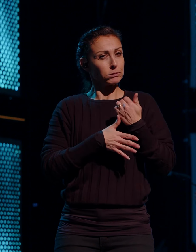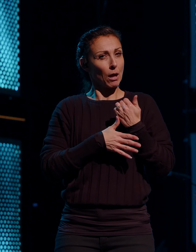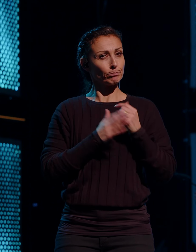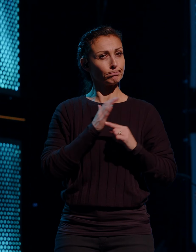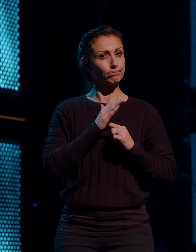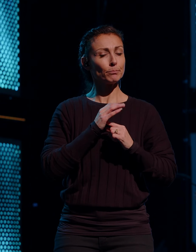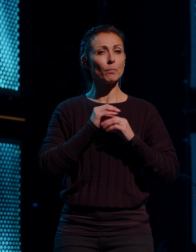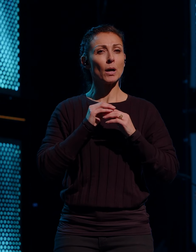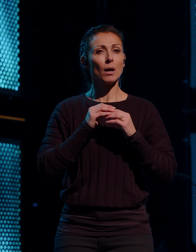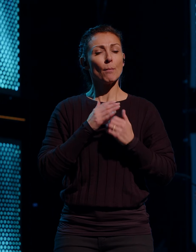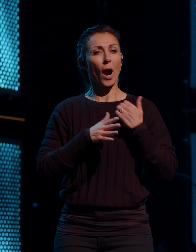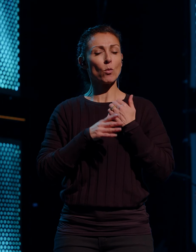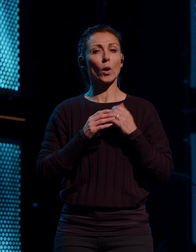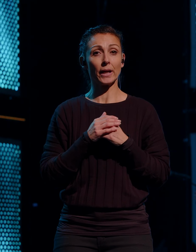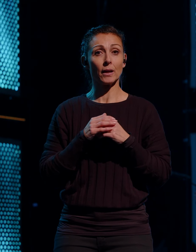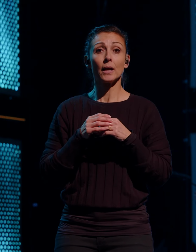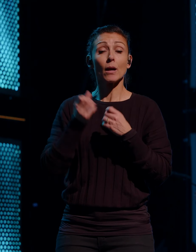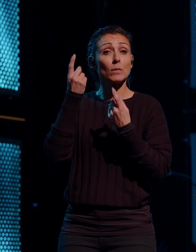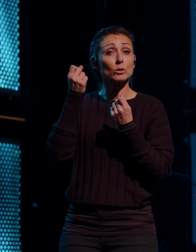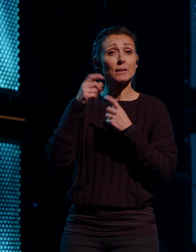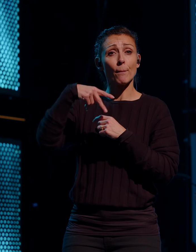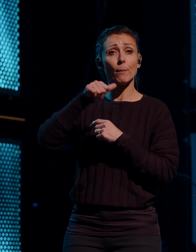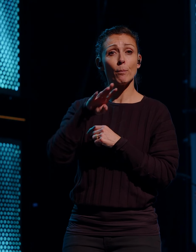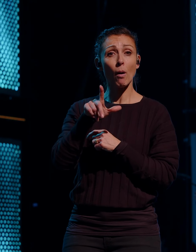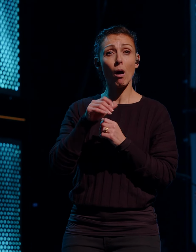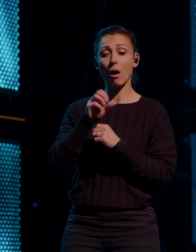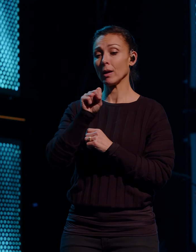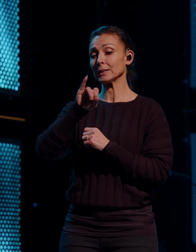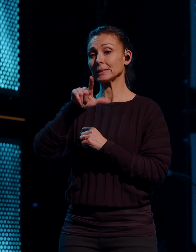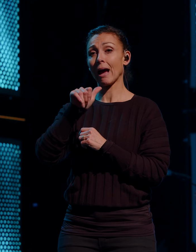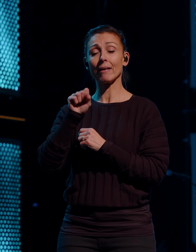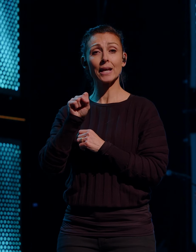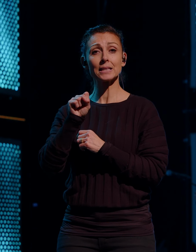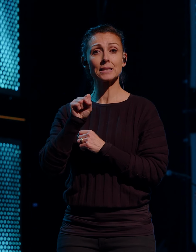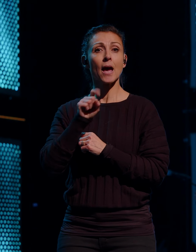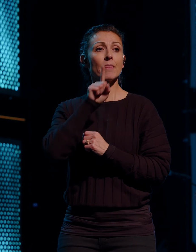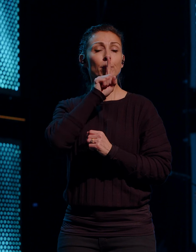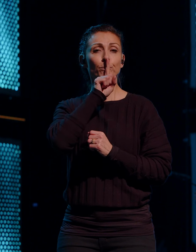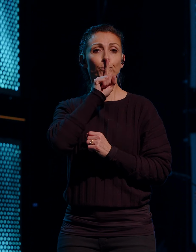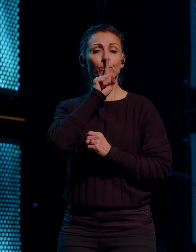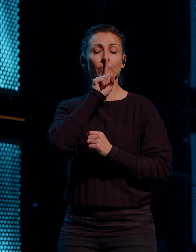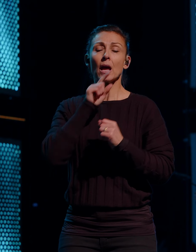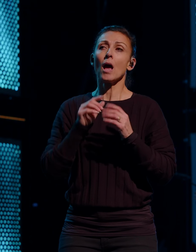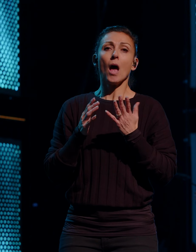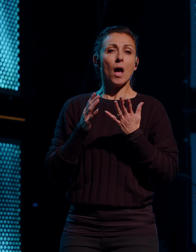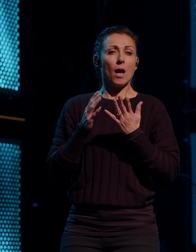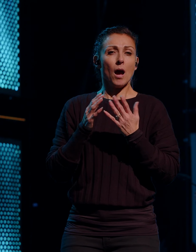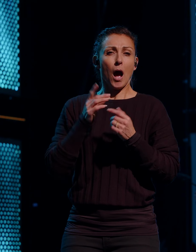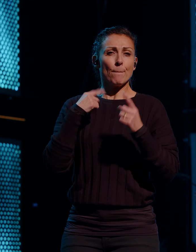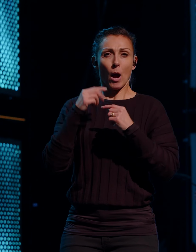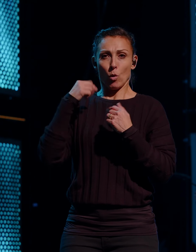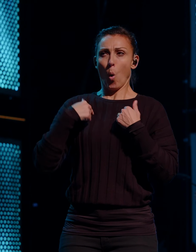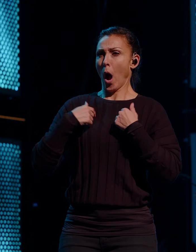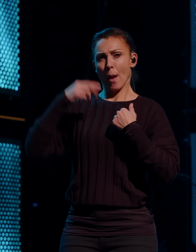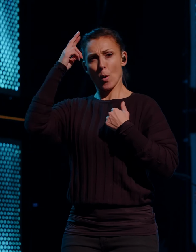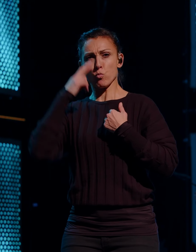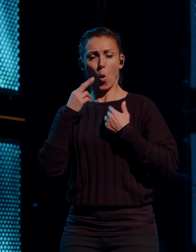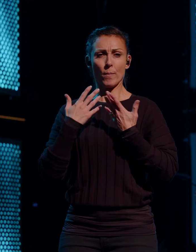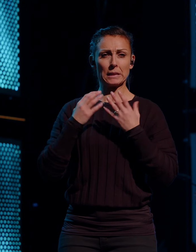the way because they wanted to build more citizens in heaven. They cared more about conversions than they did about